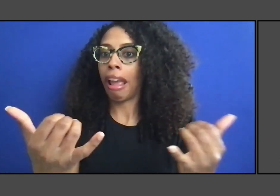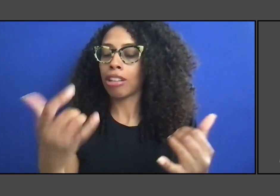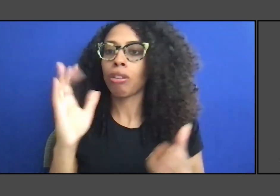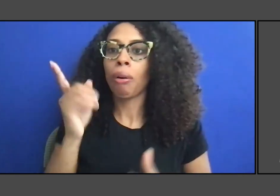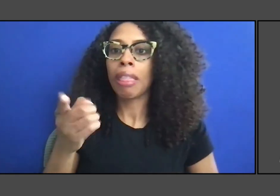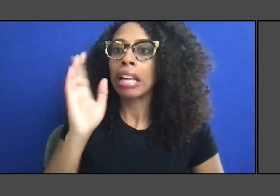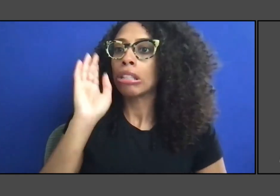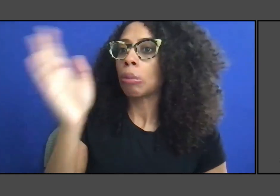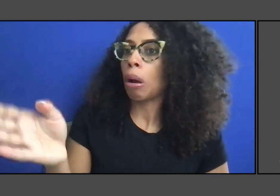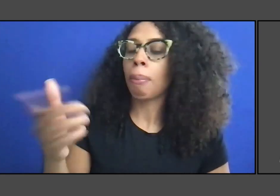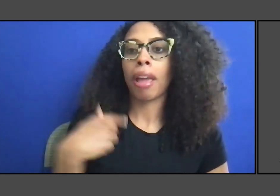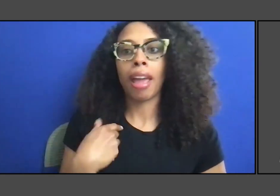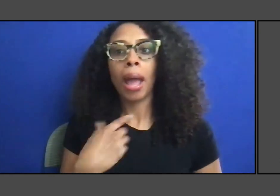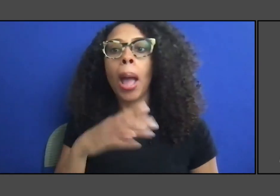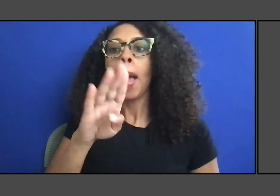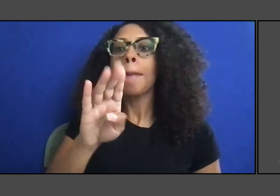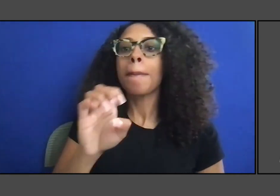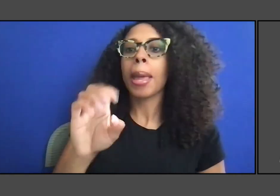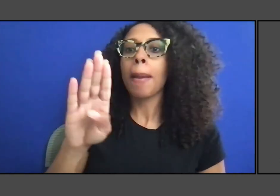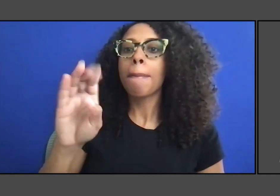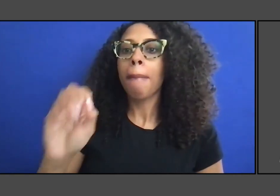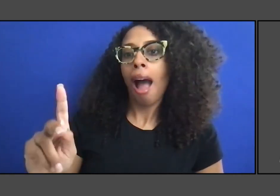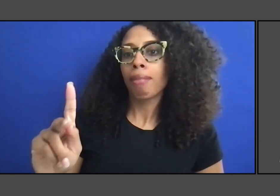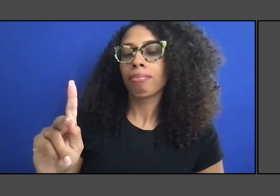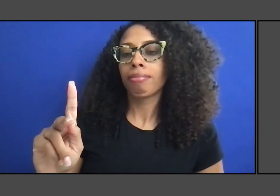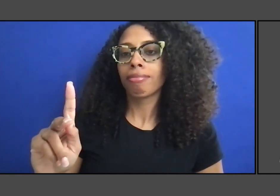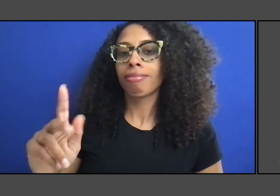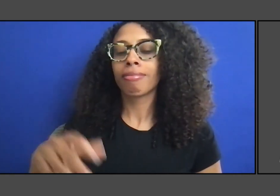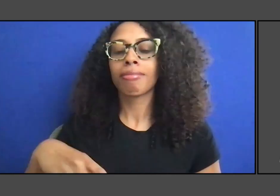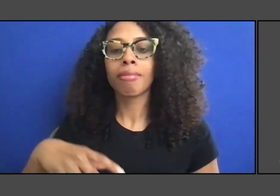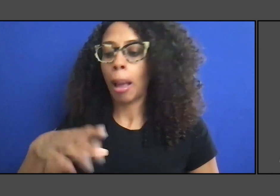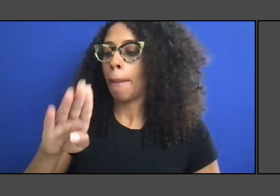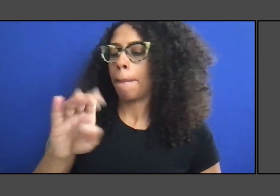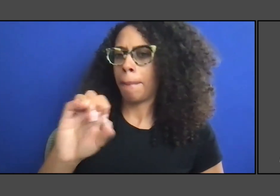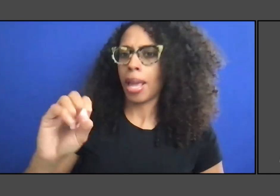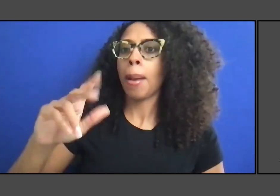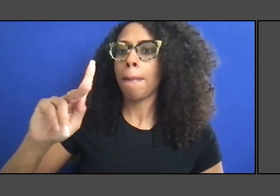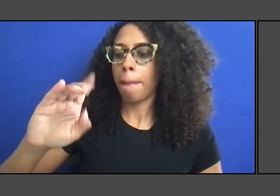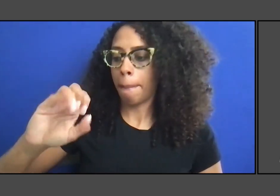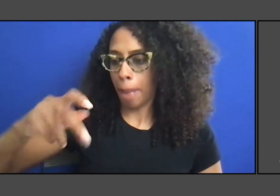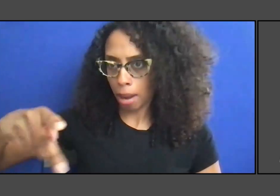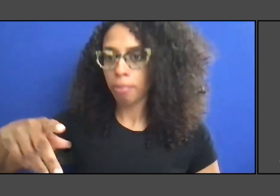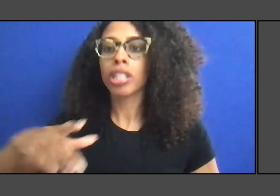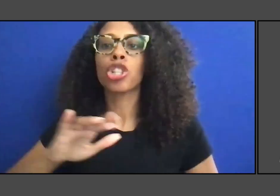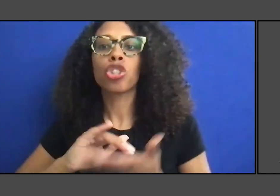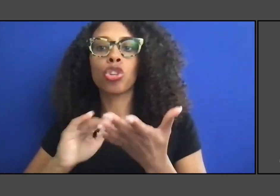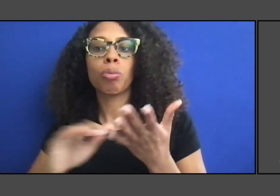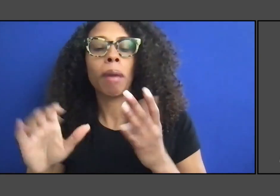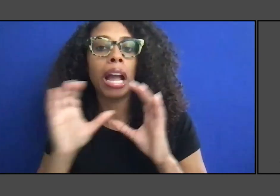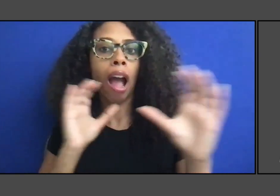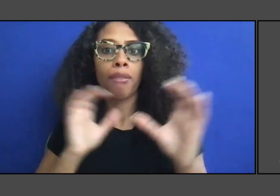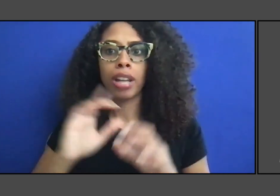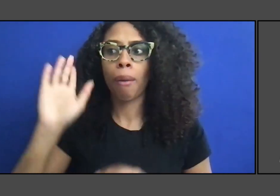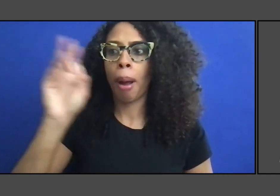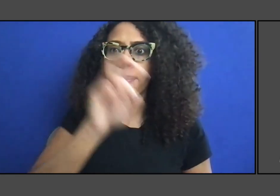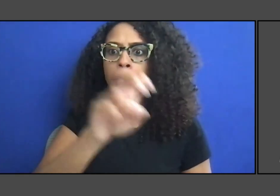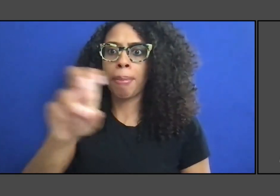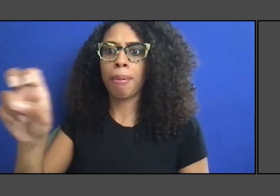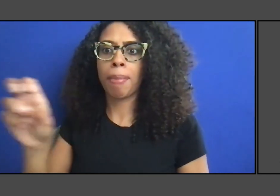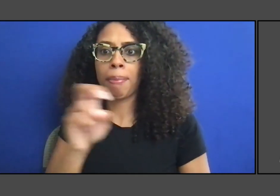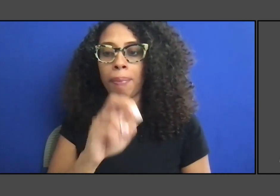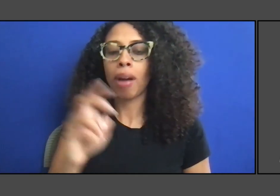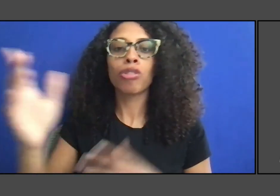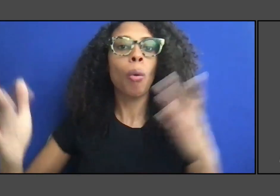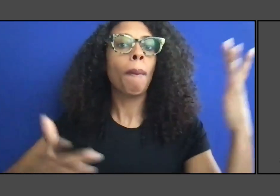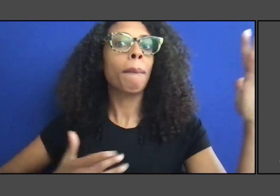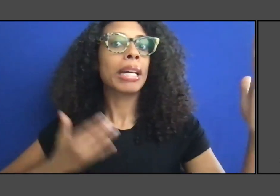bebop conversation where we are going to move through and around and all over because there is so much I'm eager to discuss with